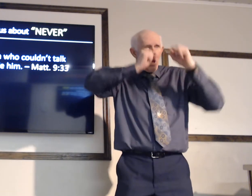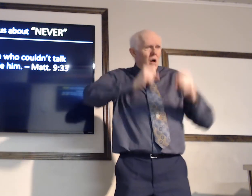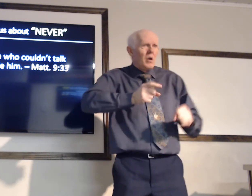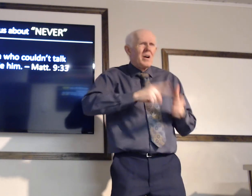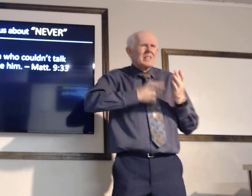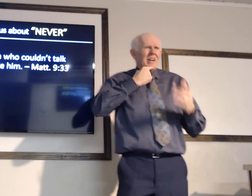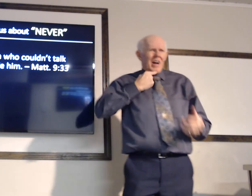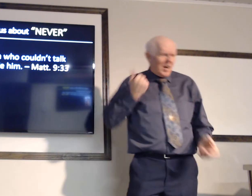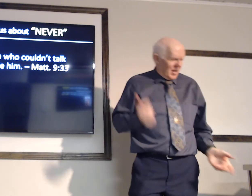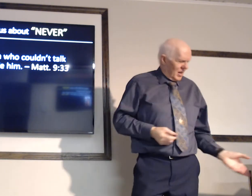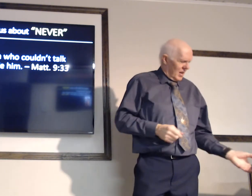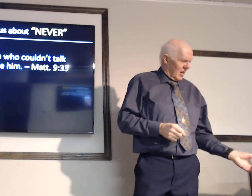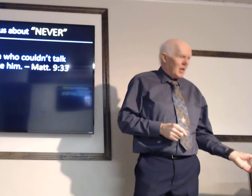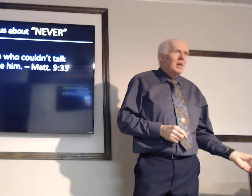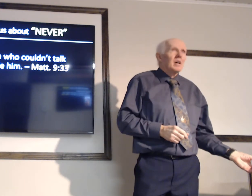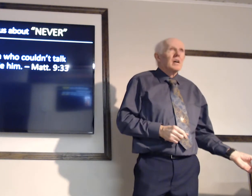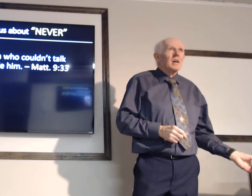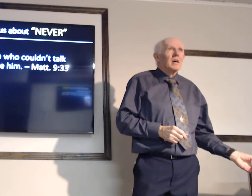were shocked.